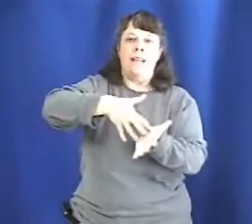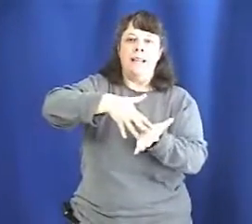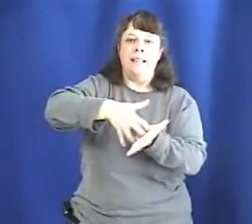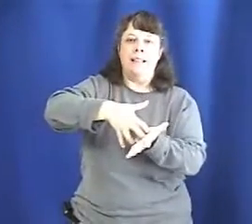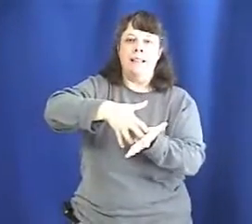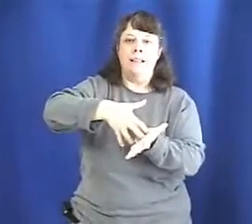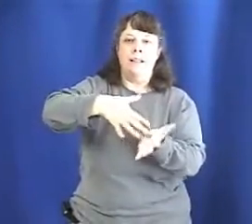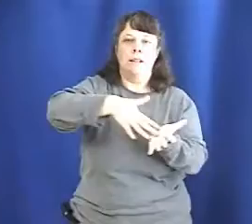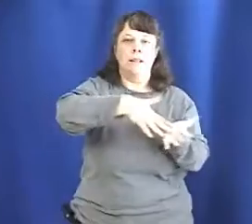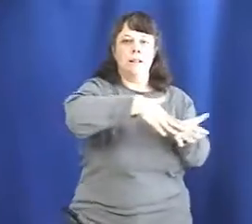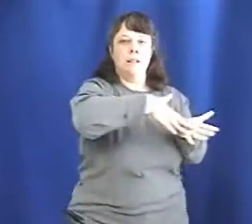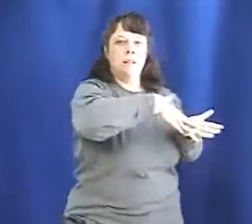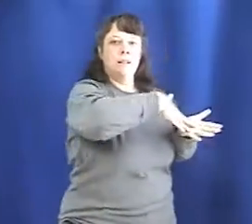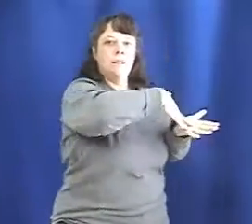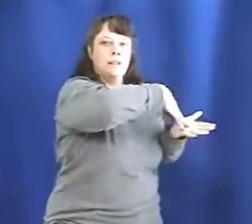weak.